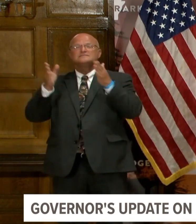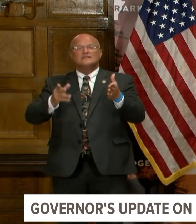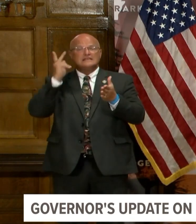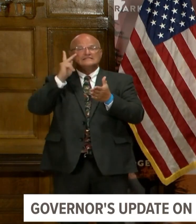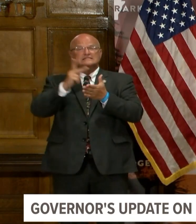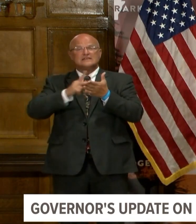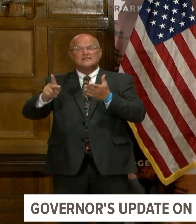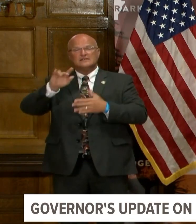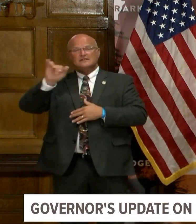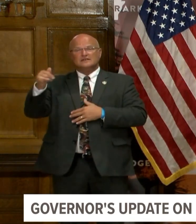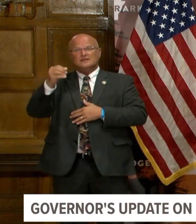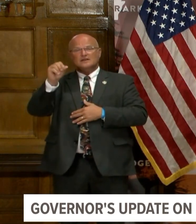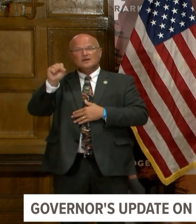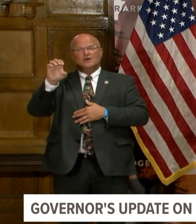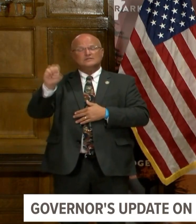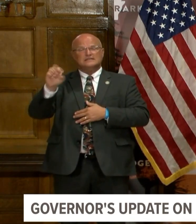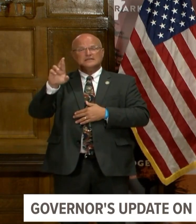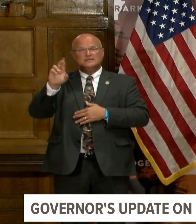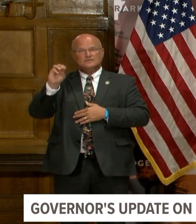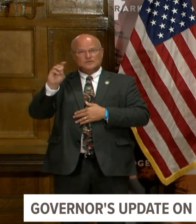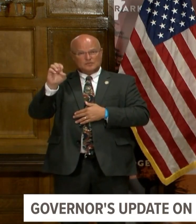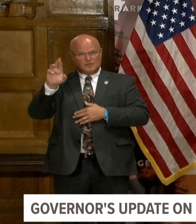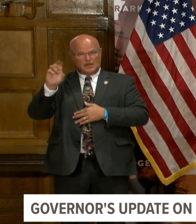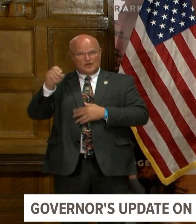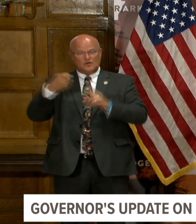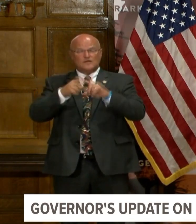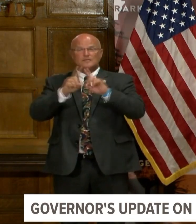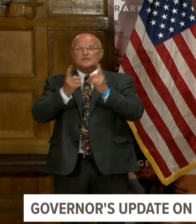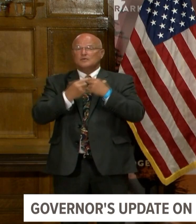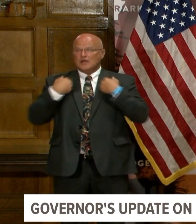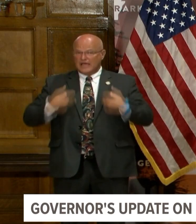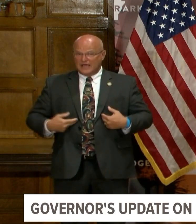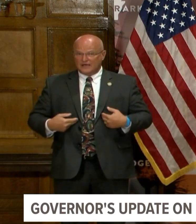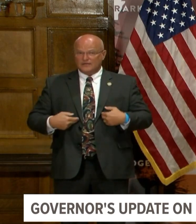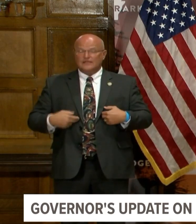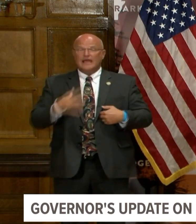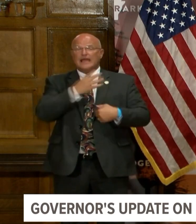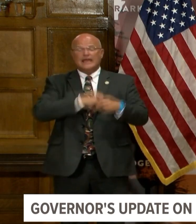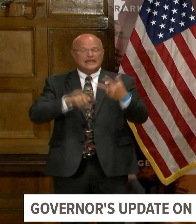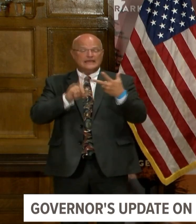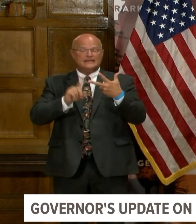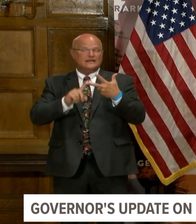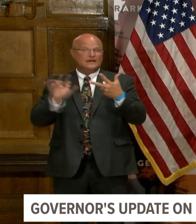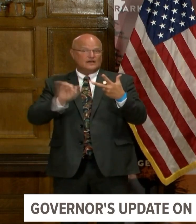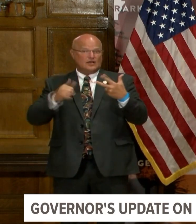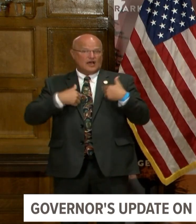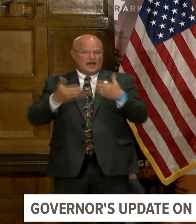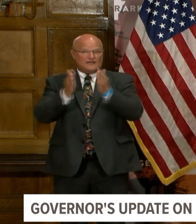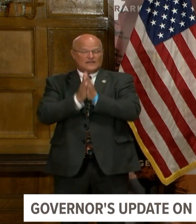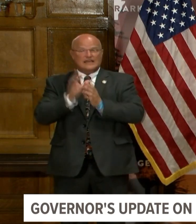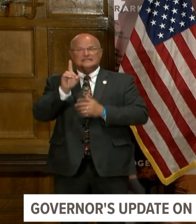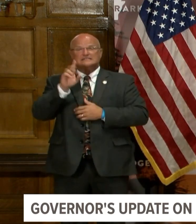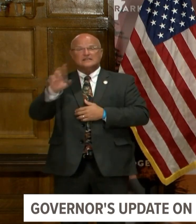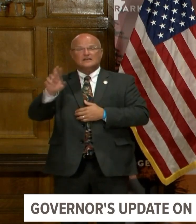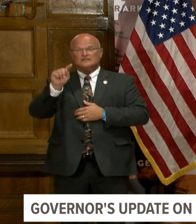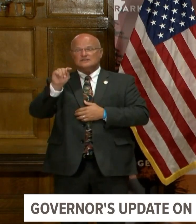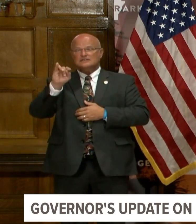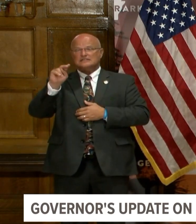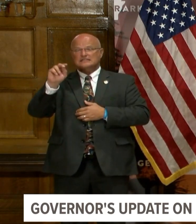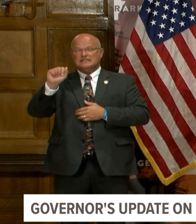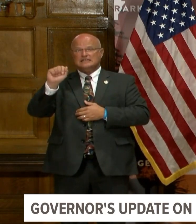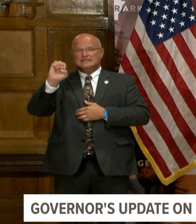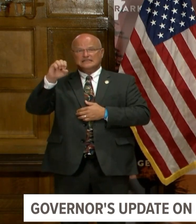Secretary Jose Romero of the Department of Health. And then as a guest today, I've asked Dr. Tina